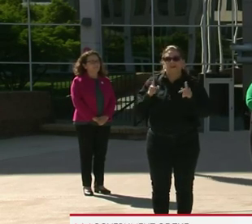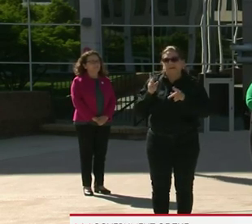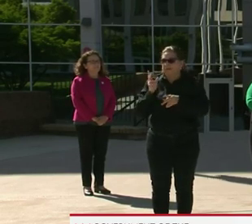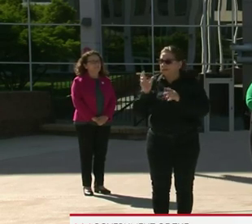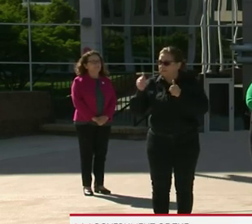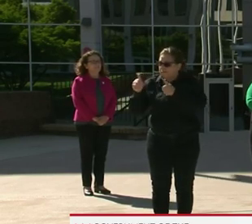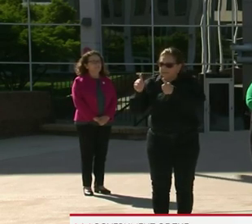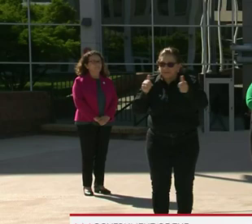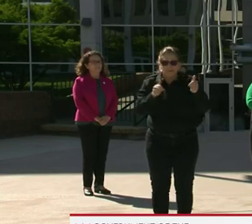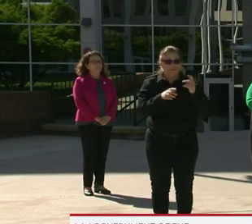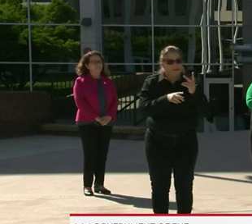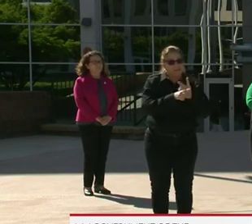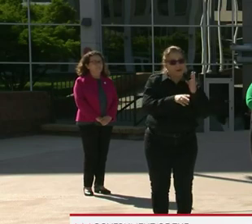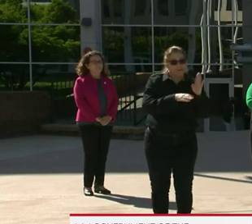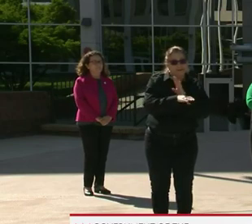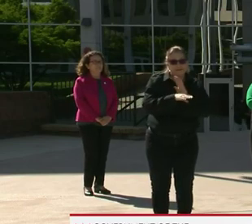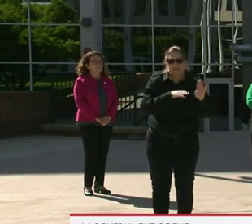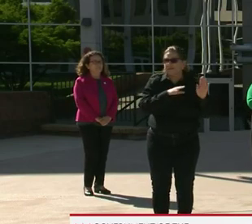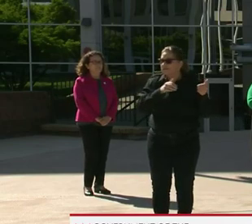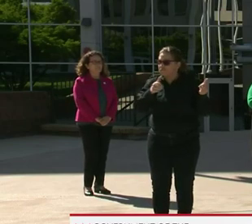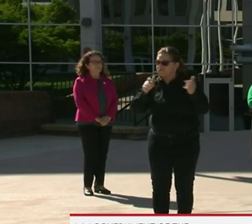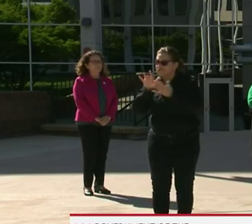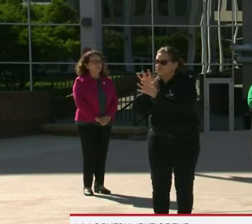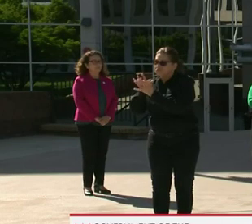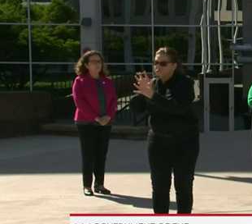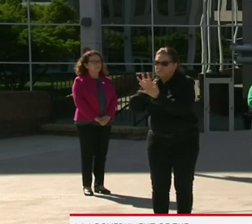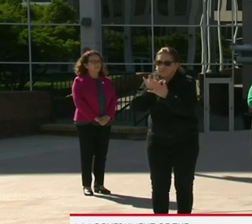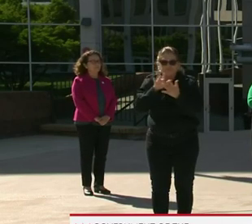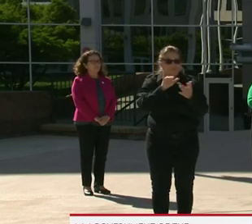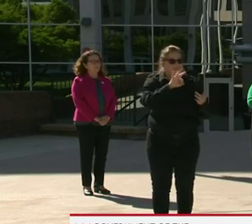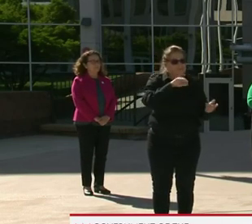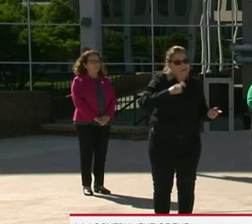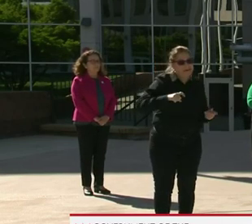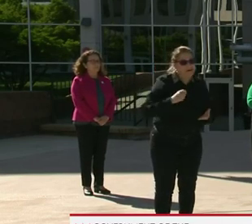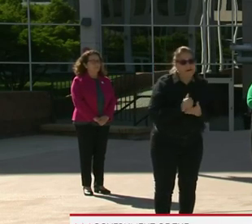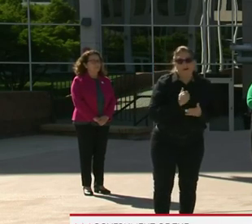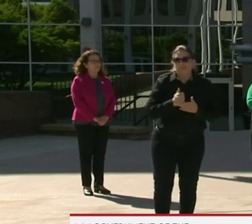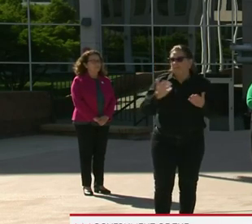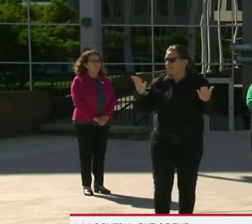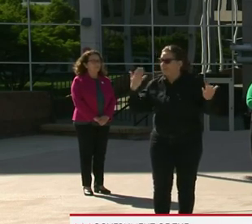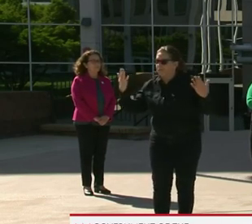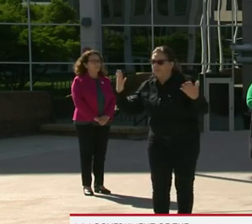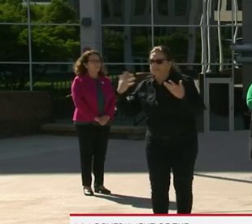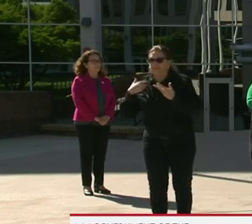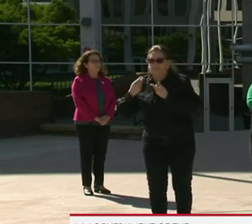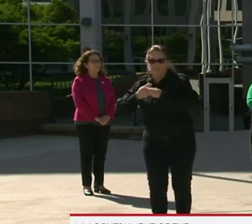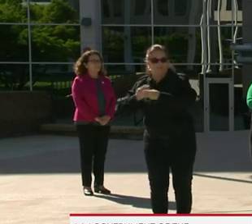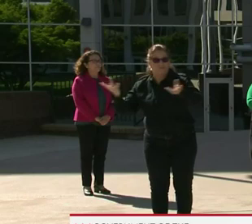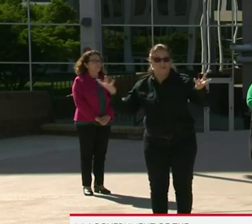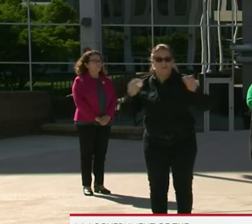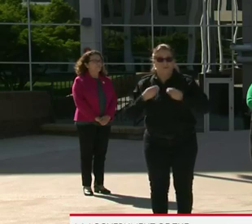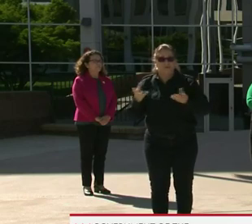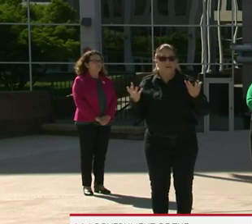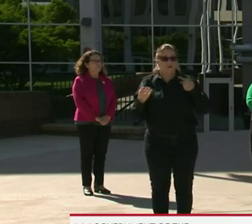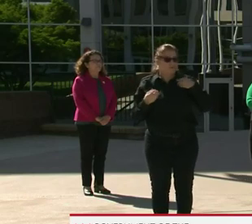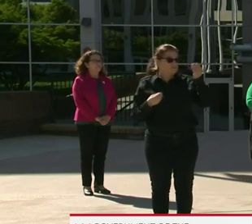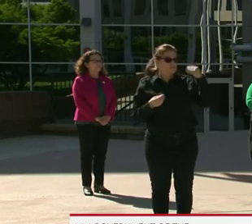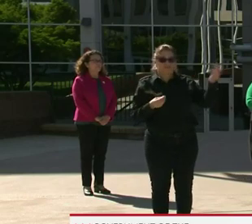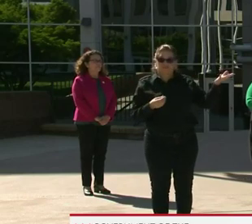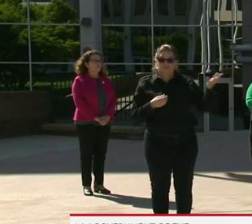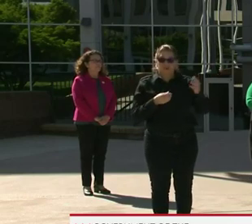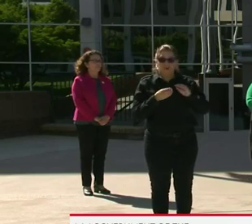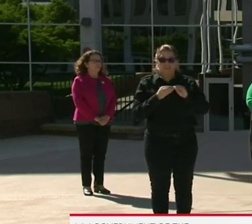and asking us if they need help. I will tell you a stubborn number that we haven't seen any change in, and